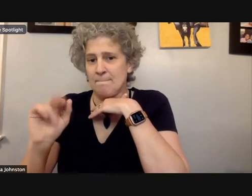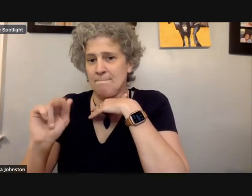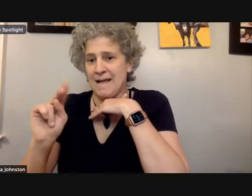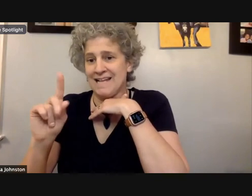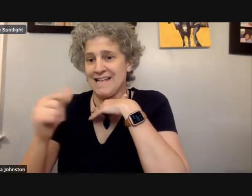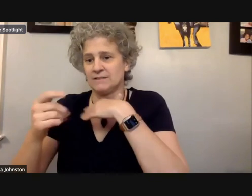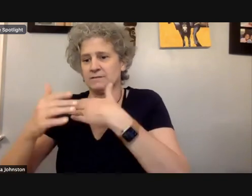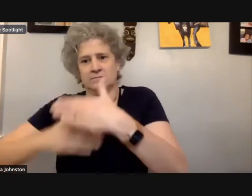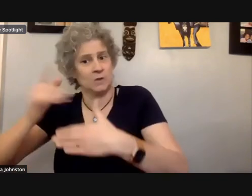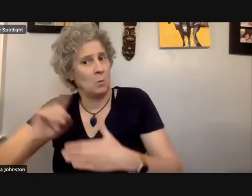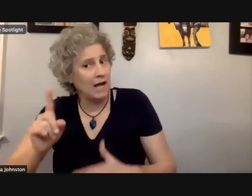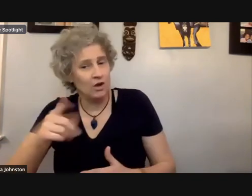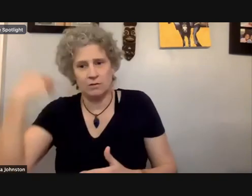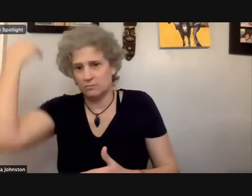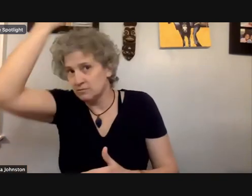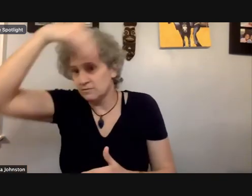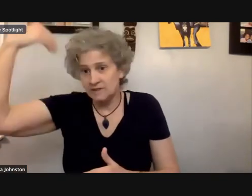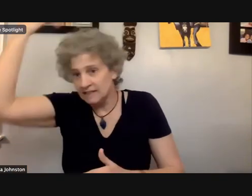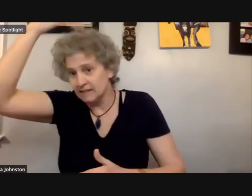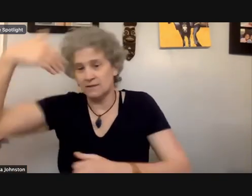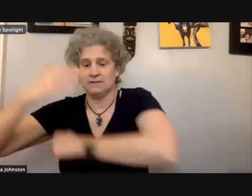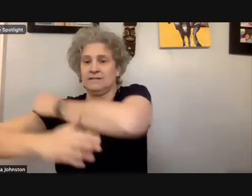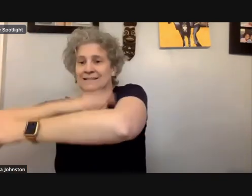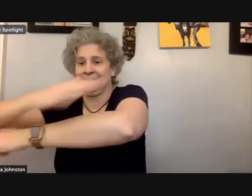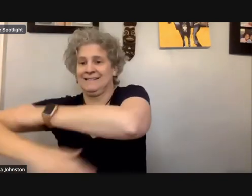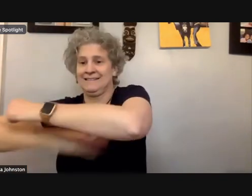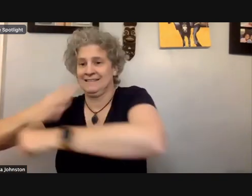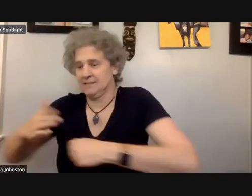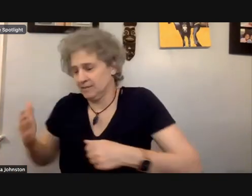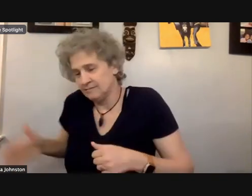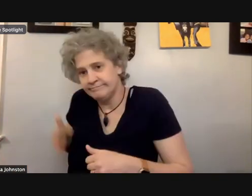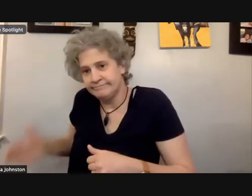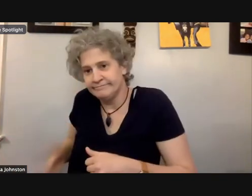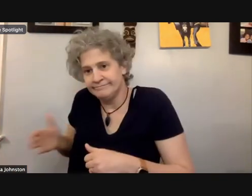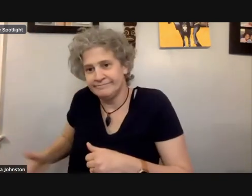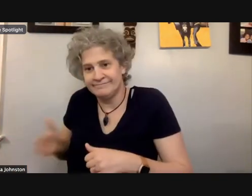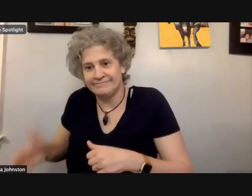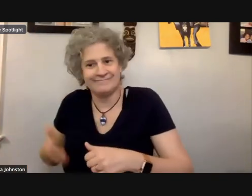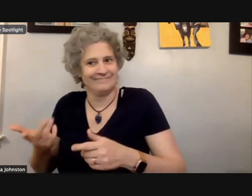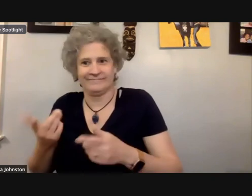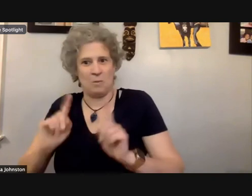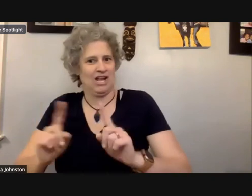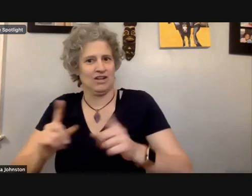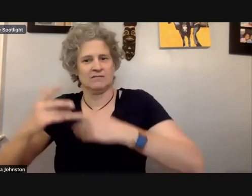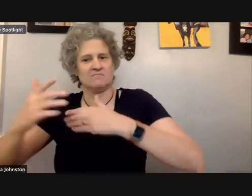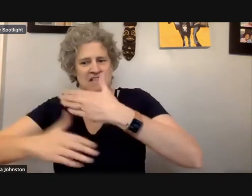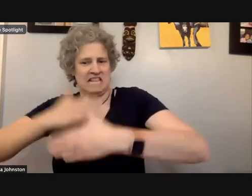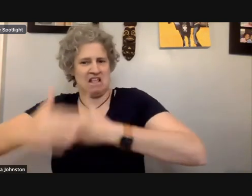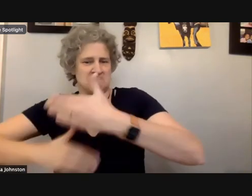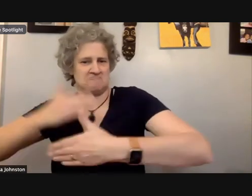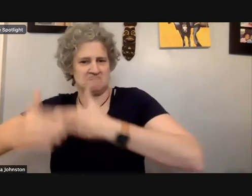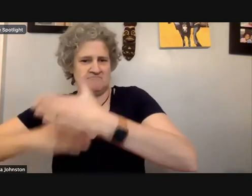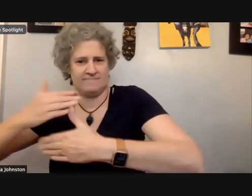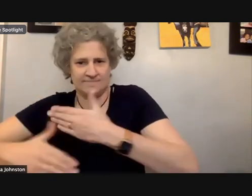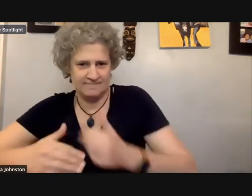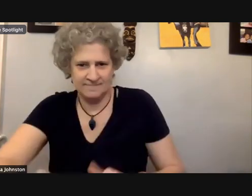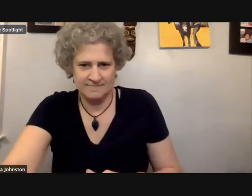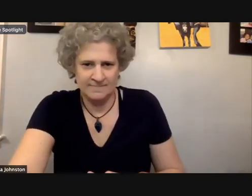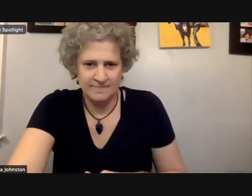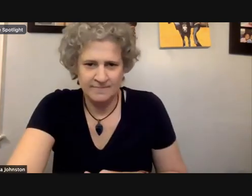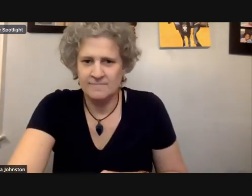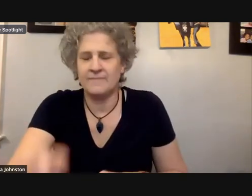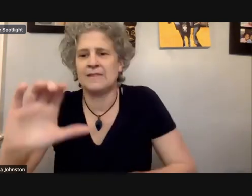And then to a bandage, be it on the head, be it on the arm, be it on the side, wherever the case may